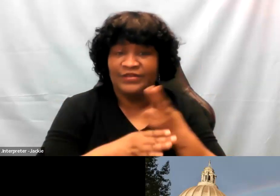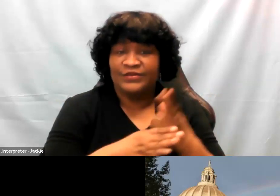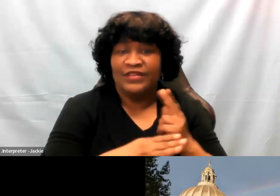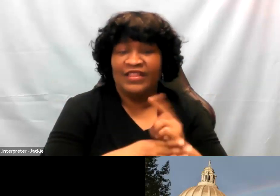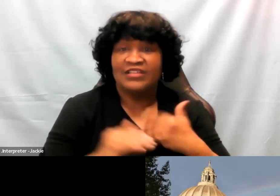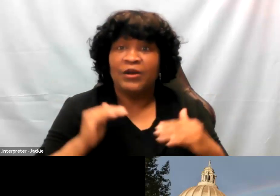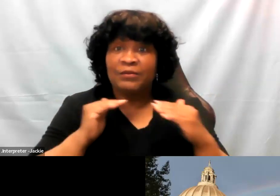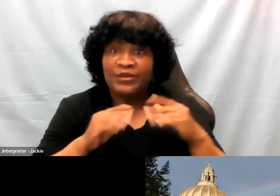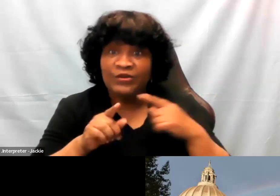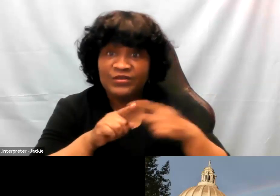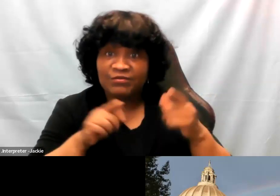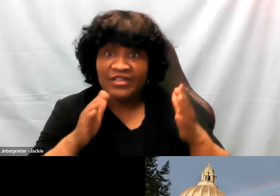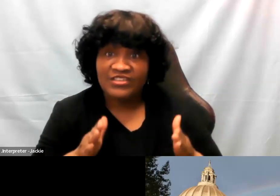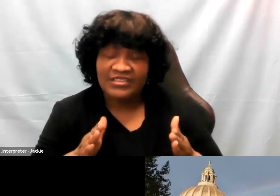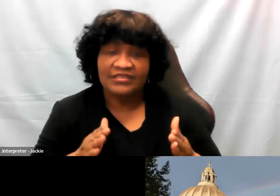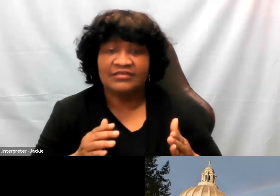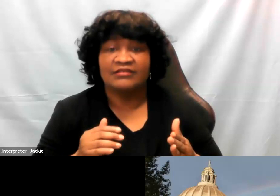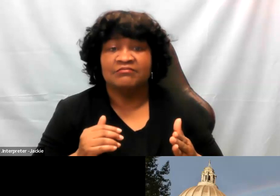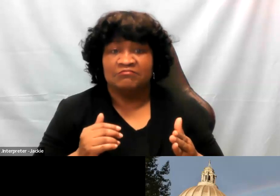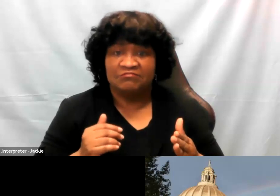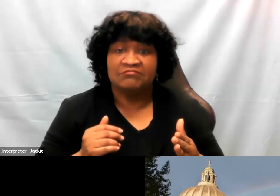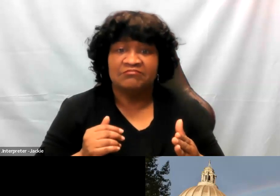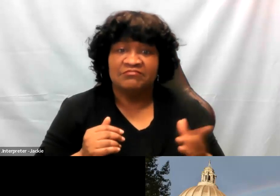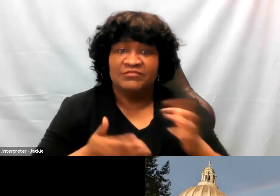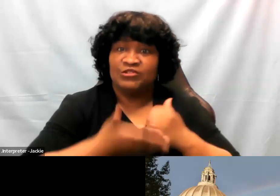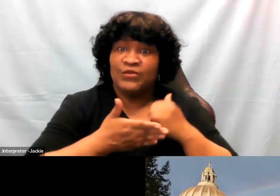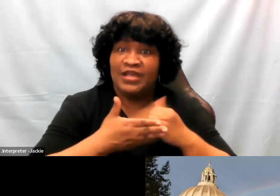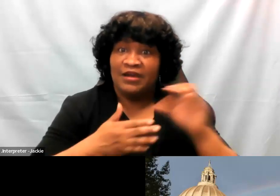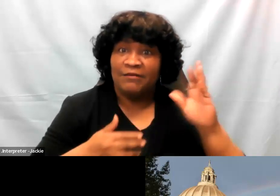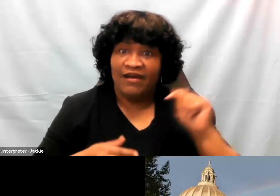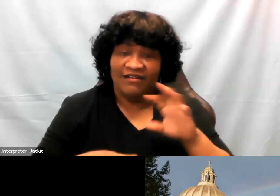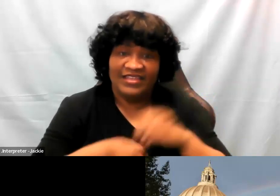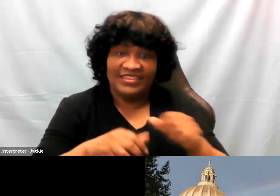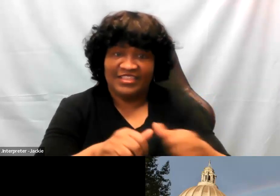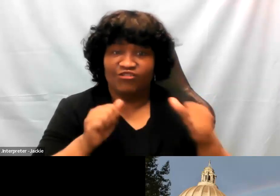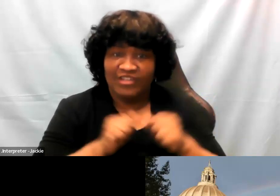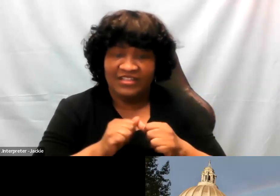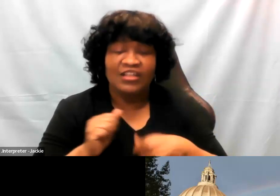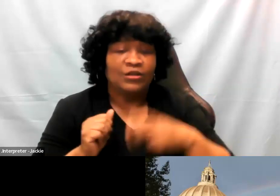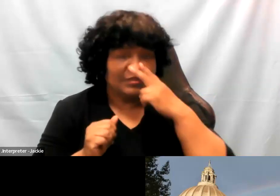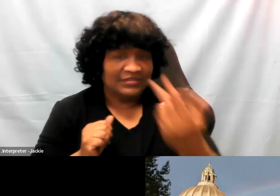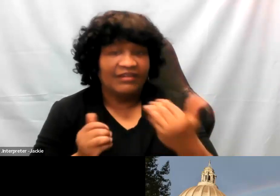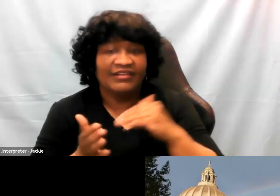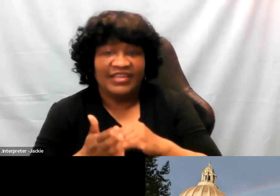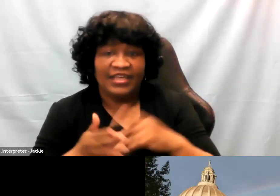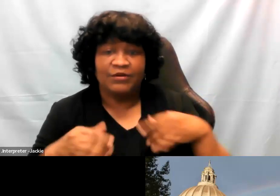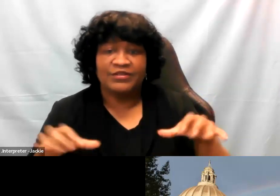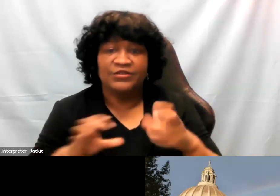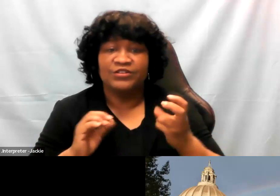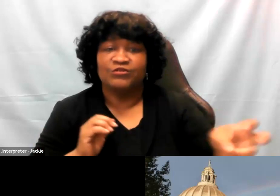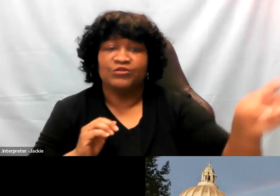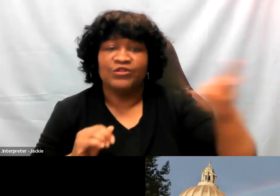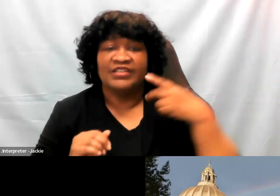peer specialists to help out in this arena. And we saw that again when we did the tour in